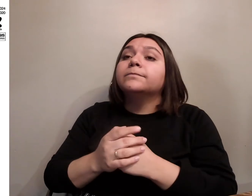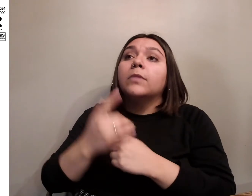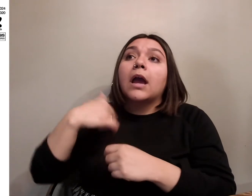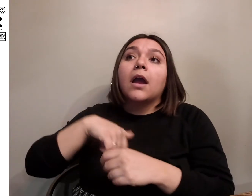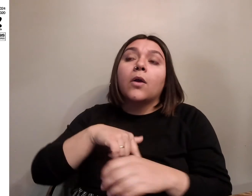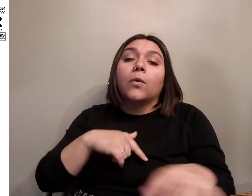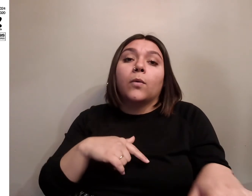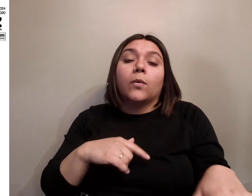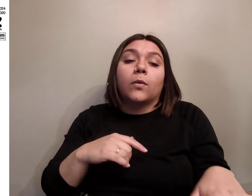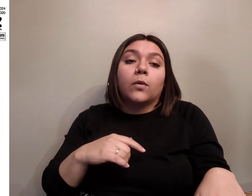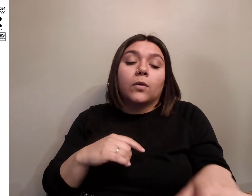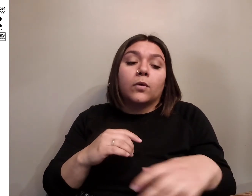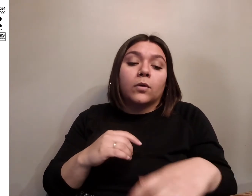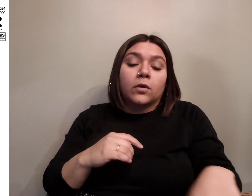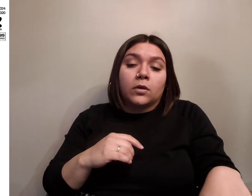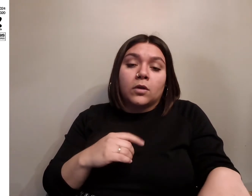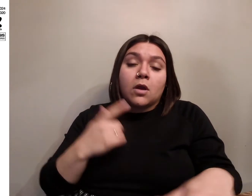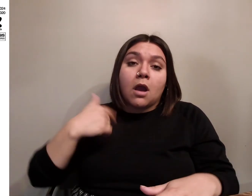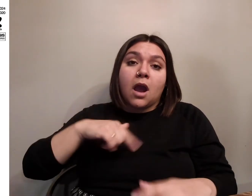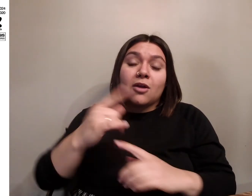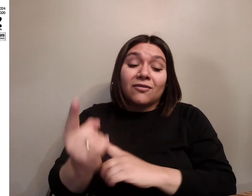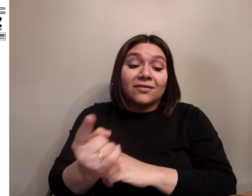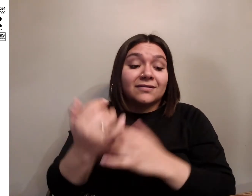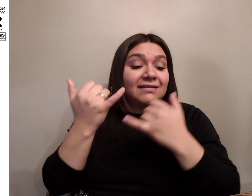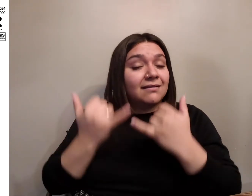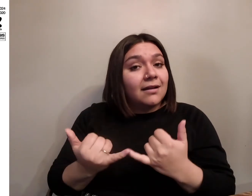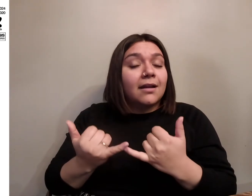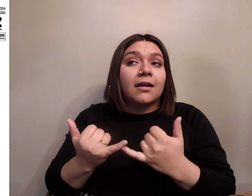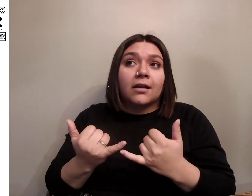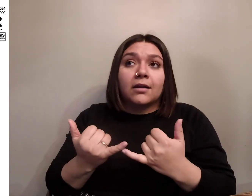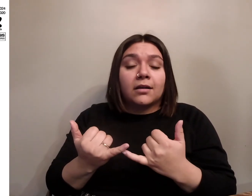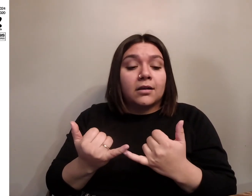present moment. Yeah. And our